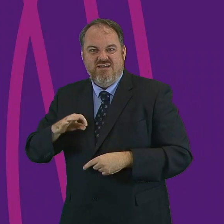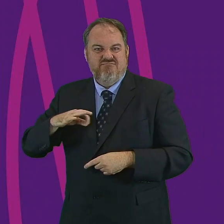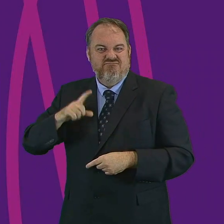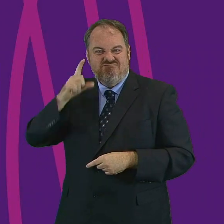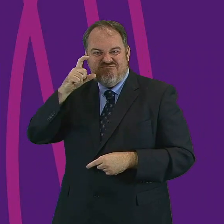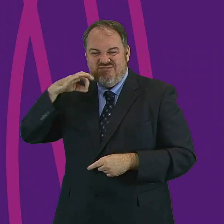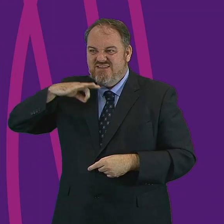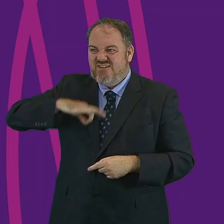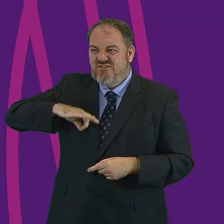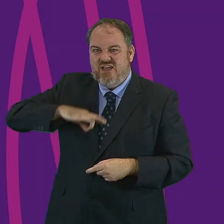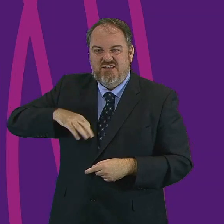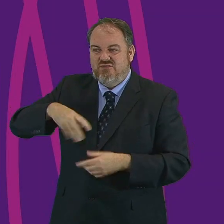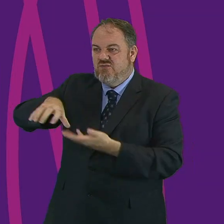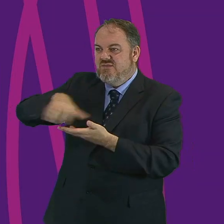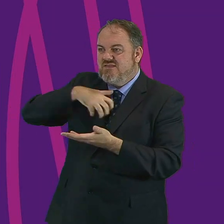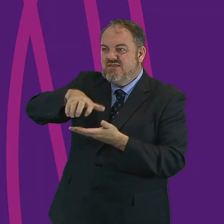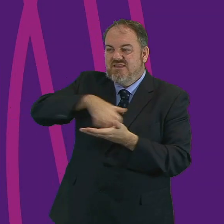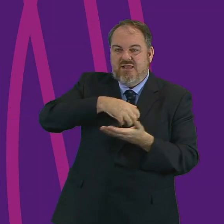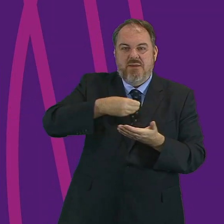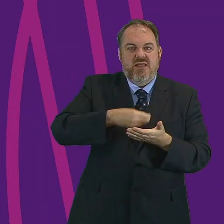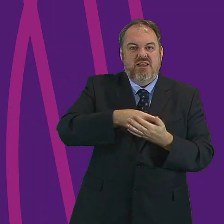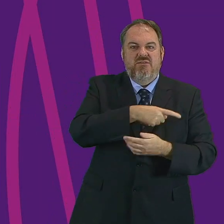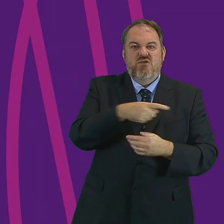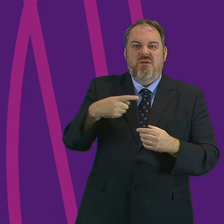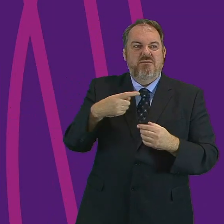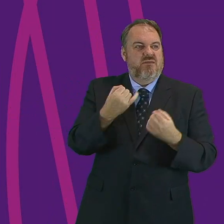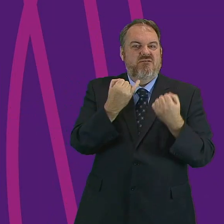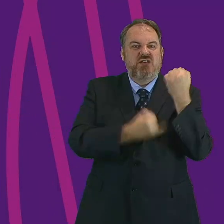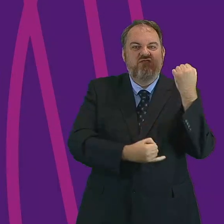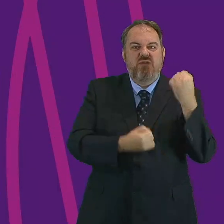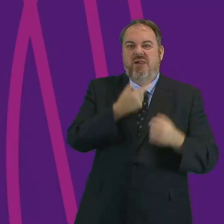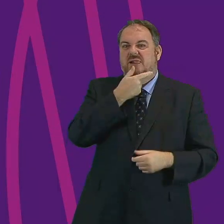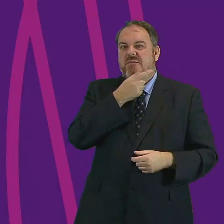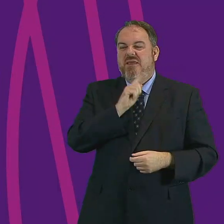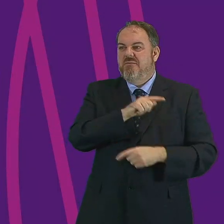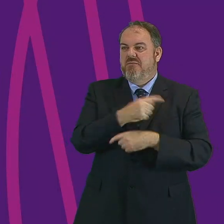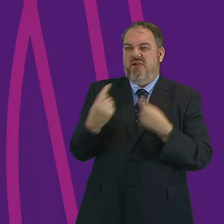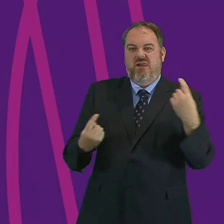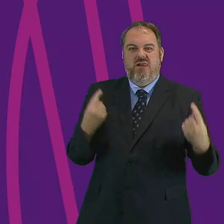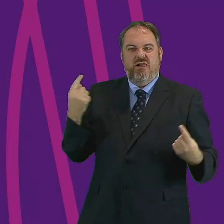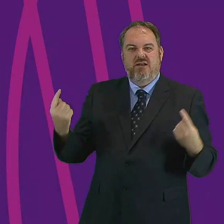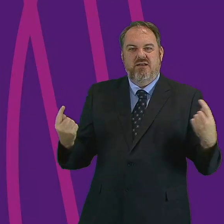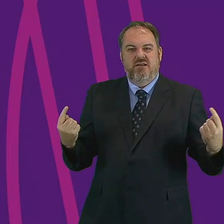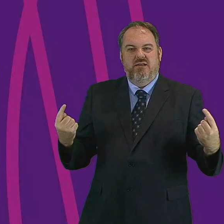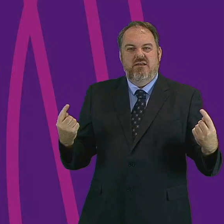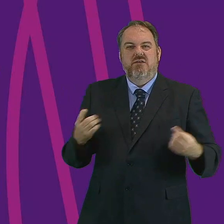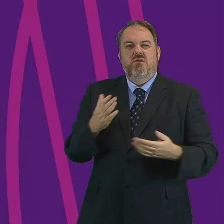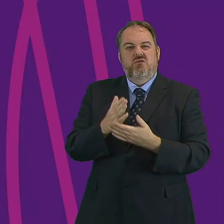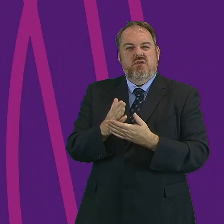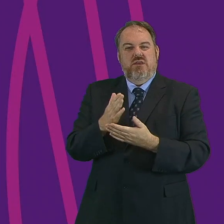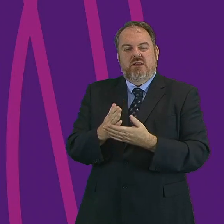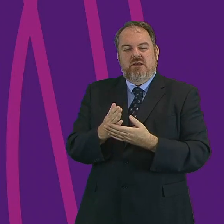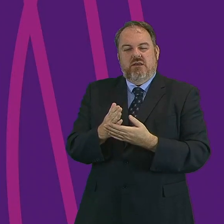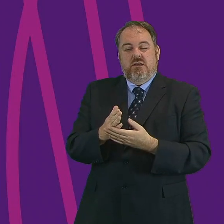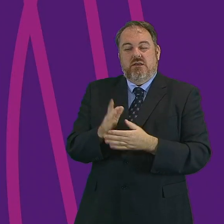teams who are doing such a crucial and fantastic job in keeping us all safe at this time. Would it be possible for the